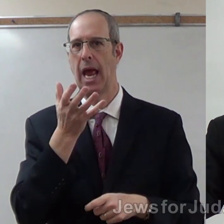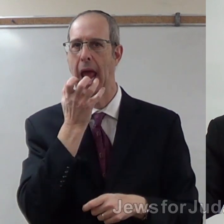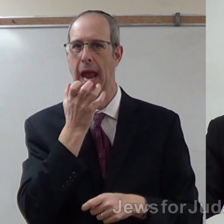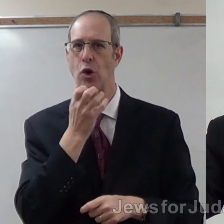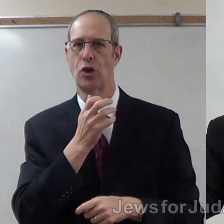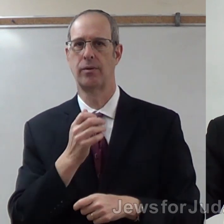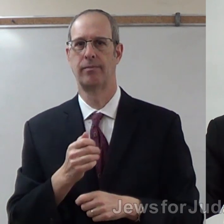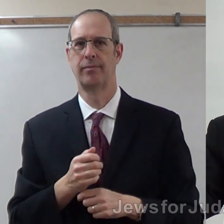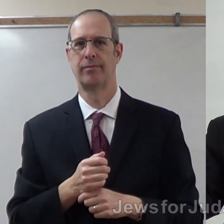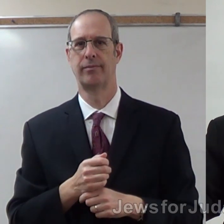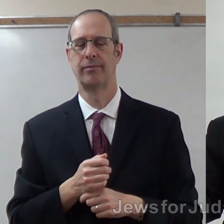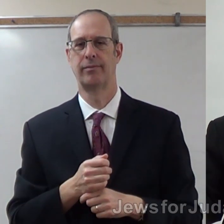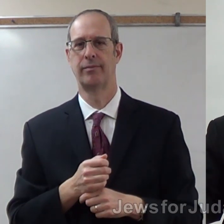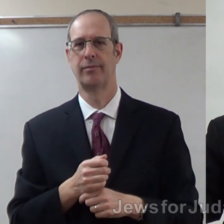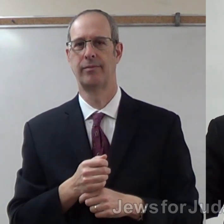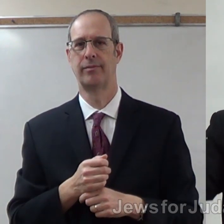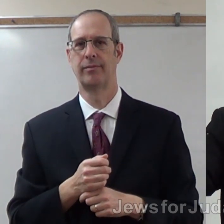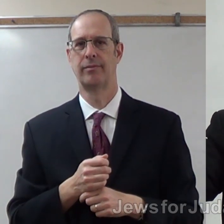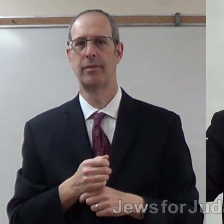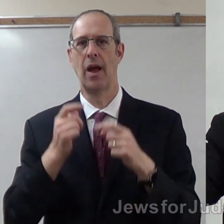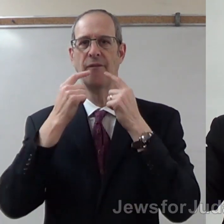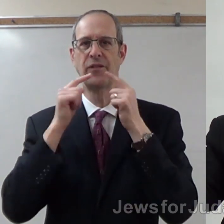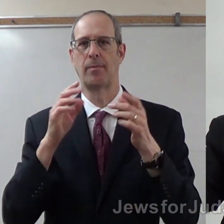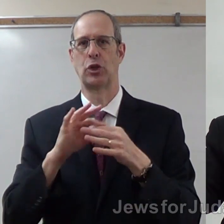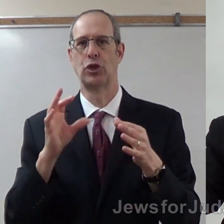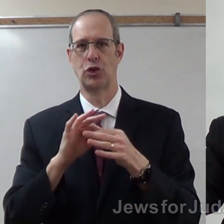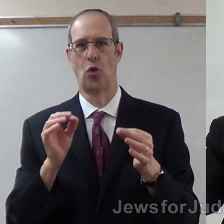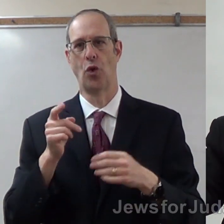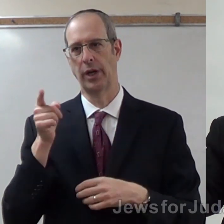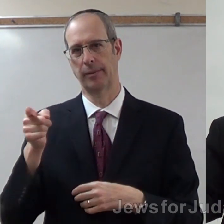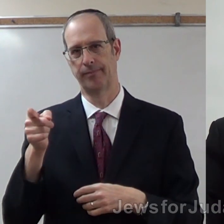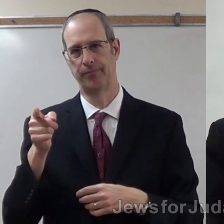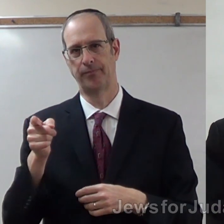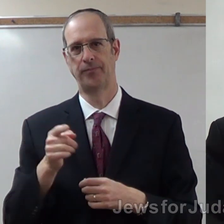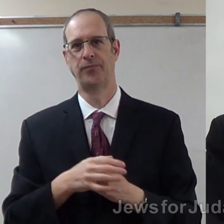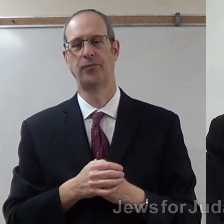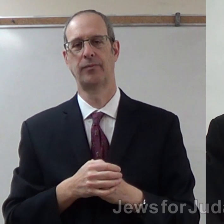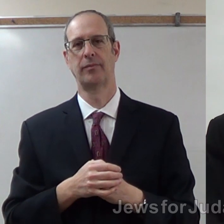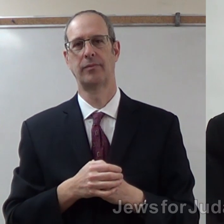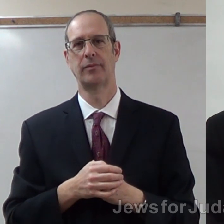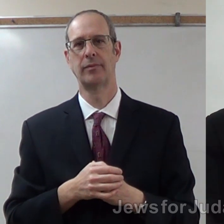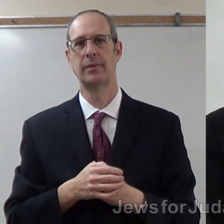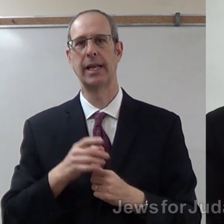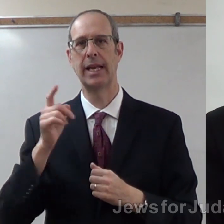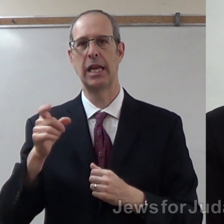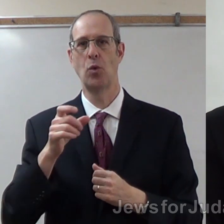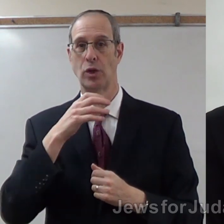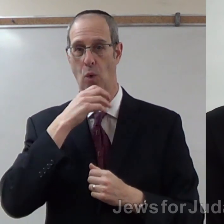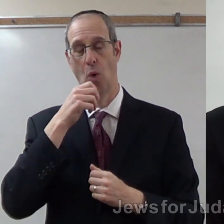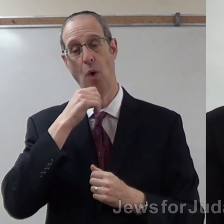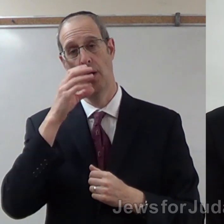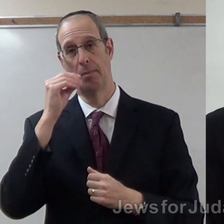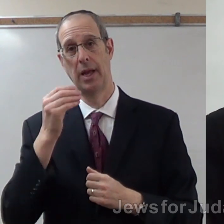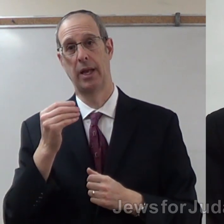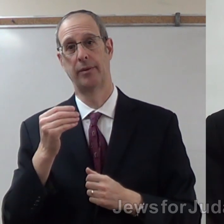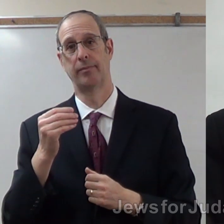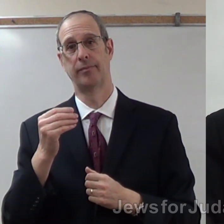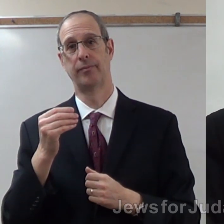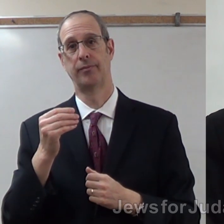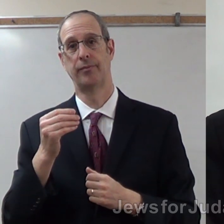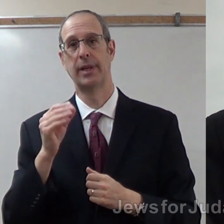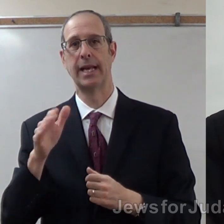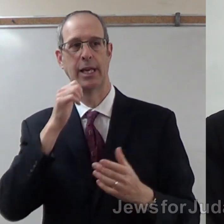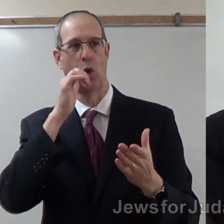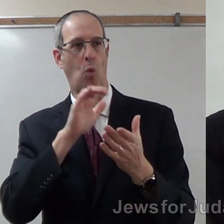anger. There's a famous story about him where when he was older already,